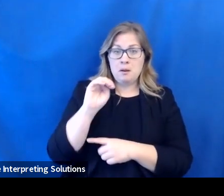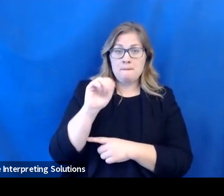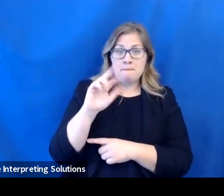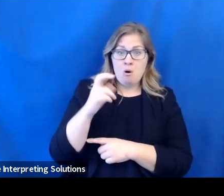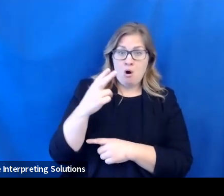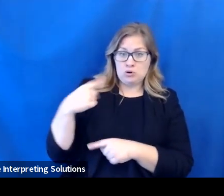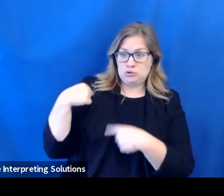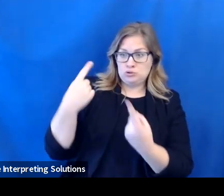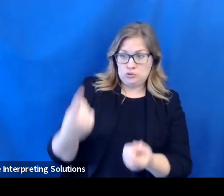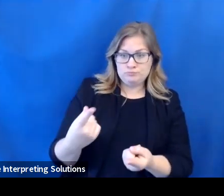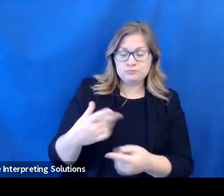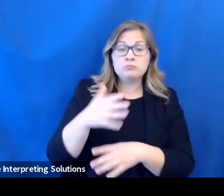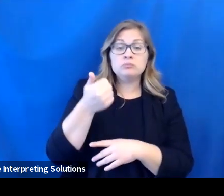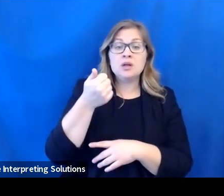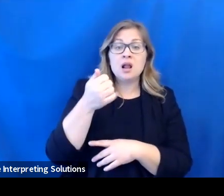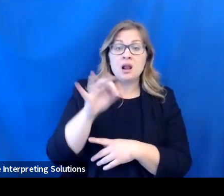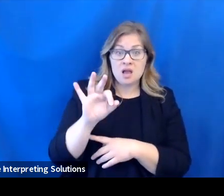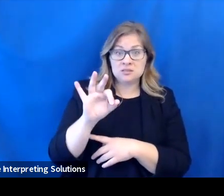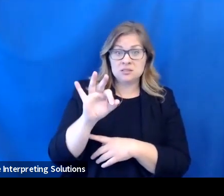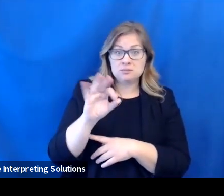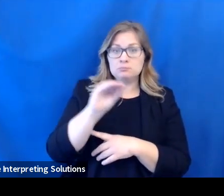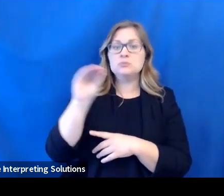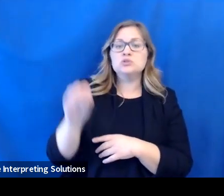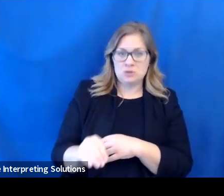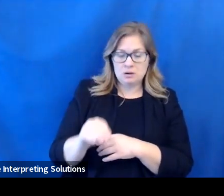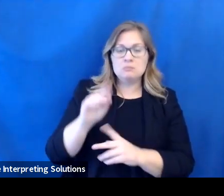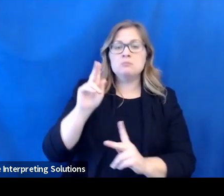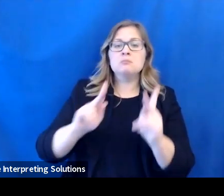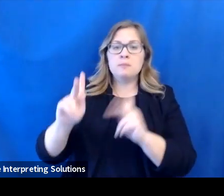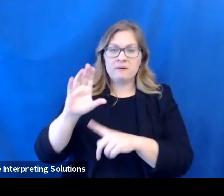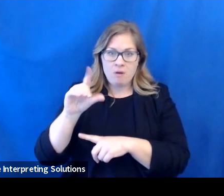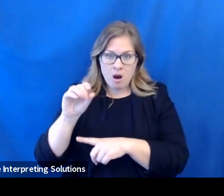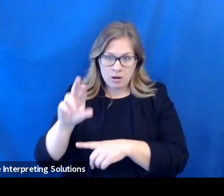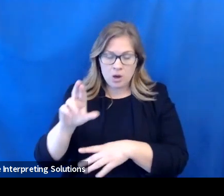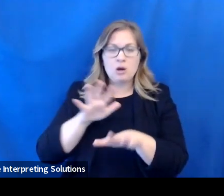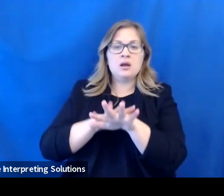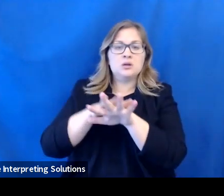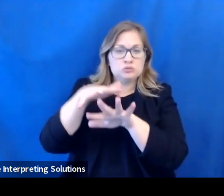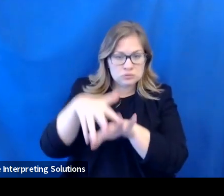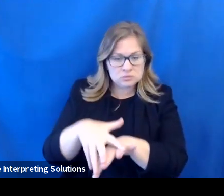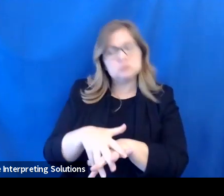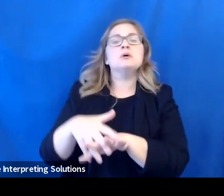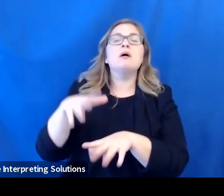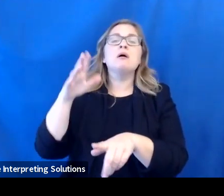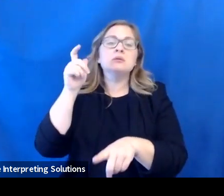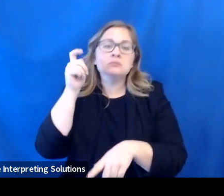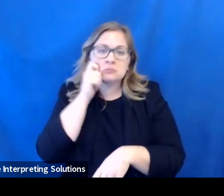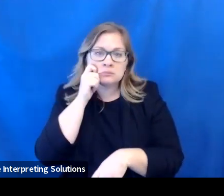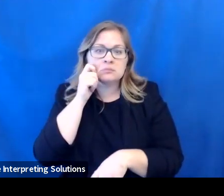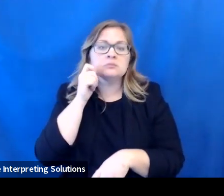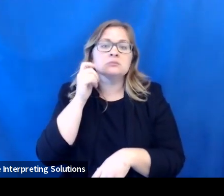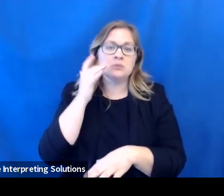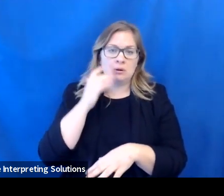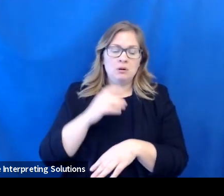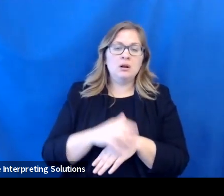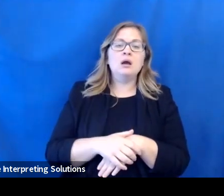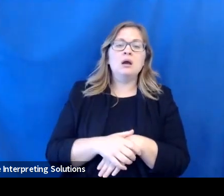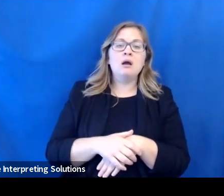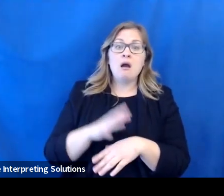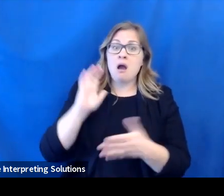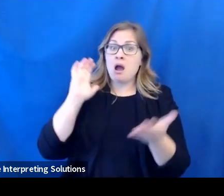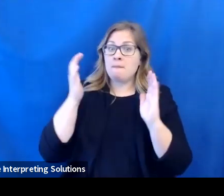color, Indigenous, and Latinx people in the labor force in Minnesota have applied for unemployment insurance benefits, compared to 9.5% of